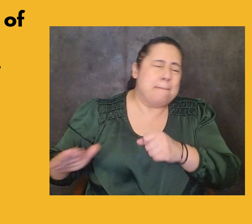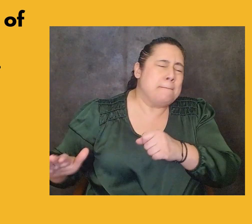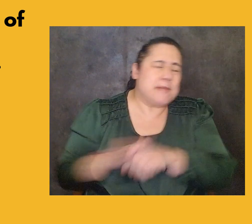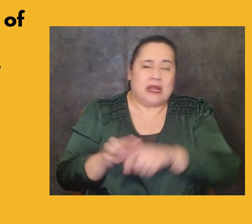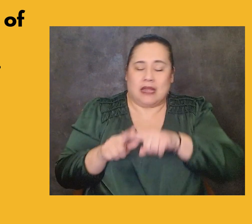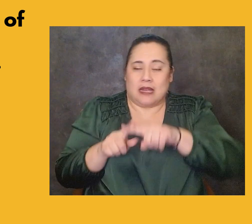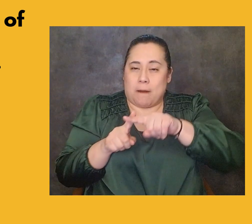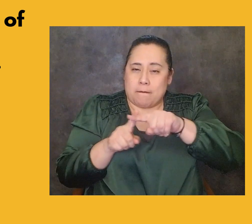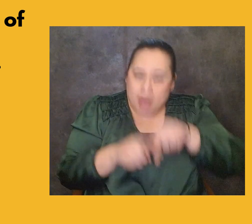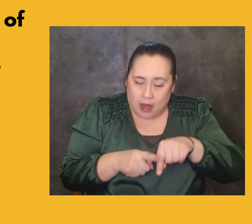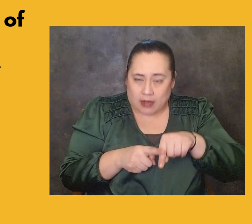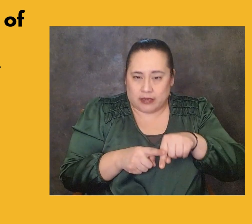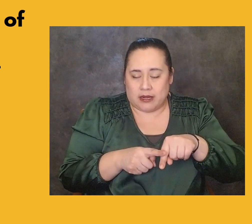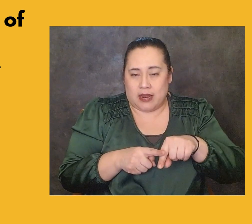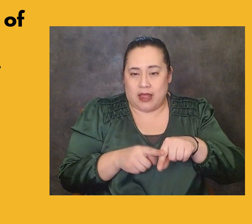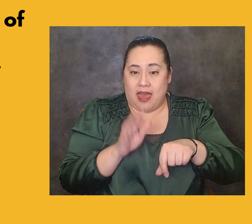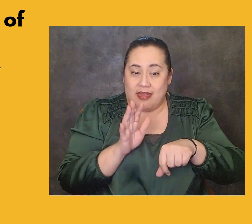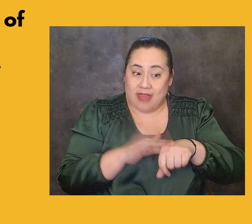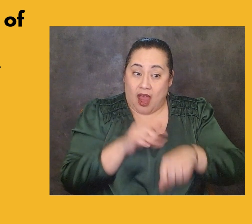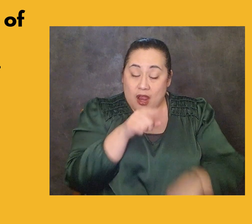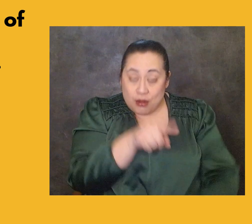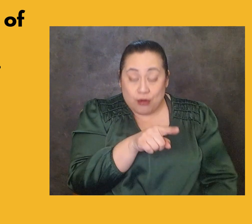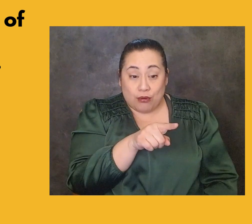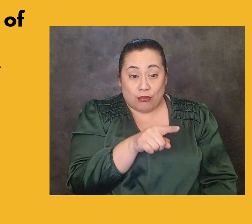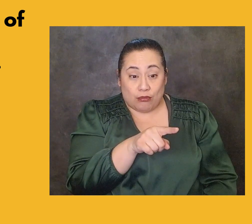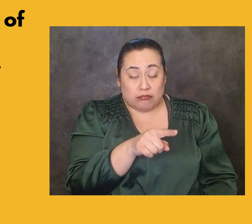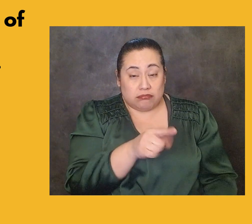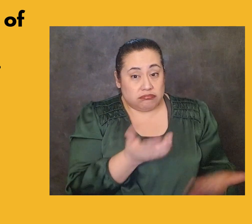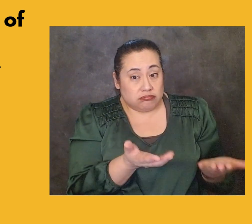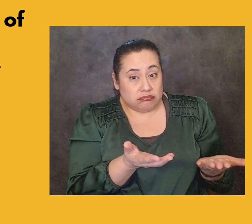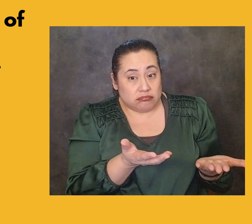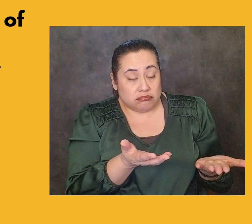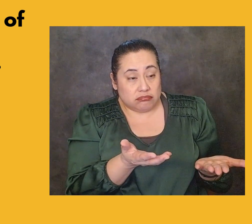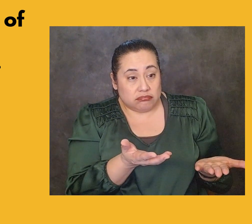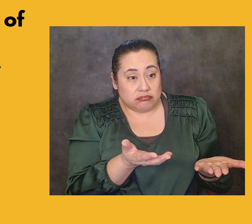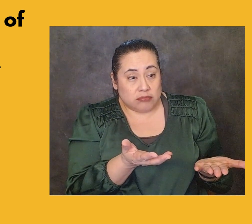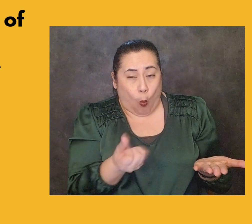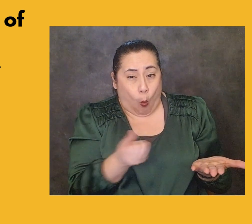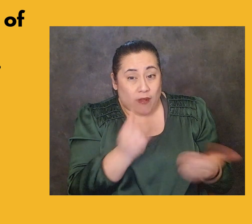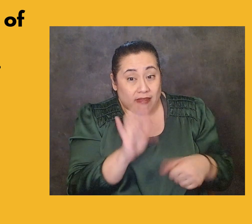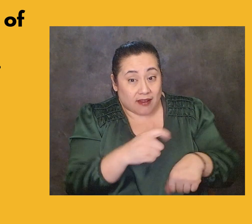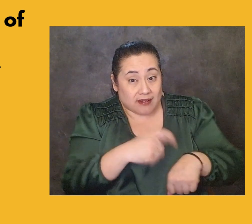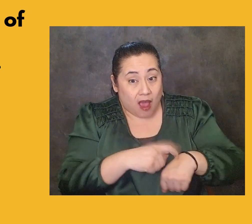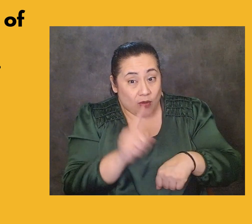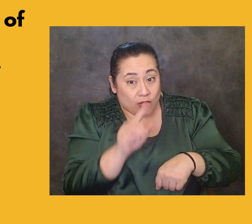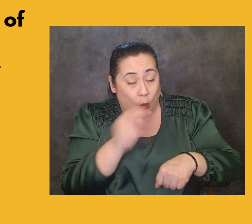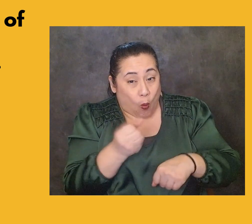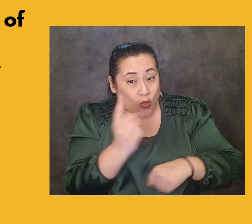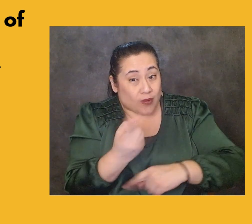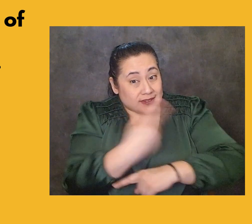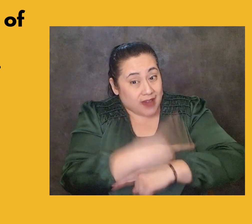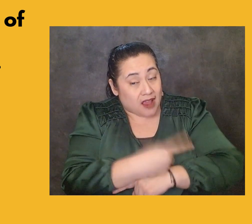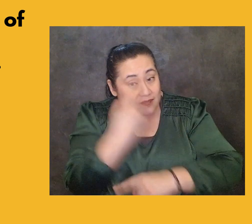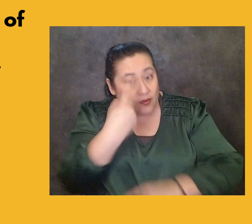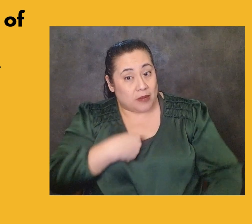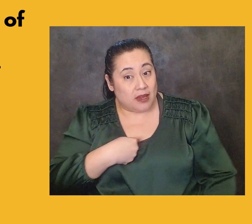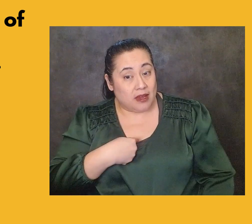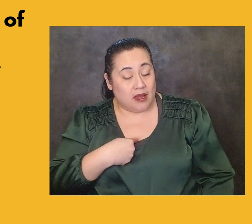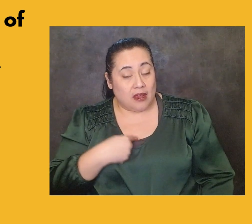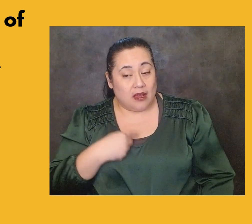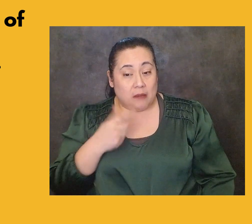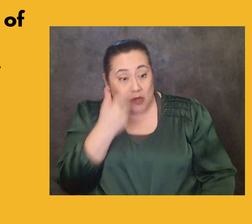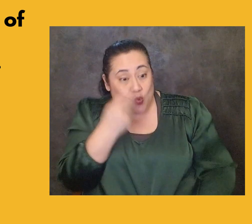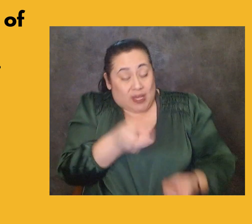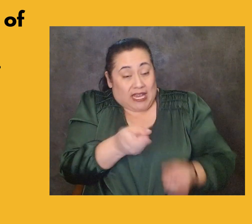completely depend on what you said, that you're holding those days for me. You gave